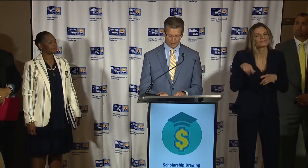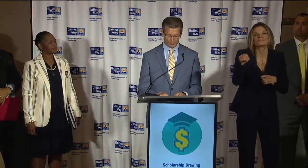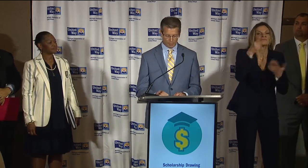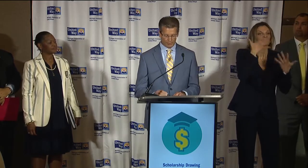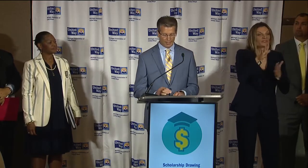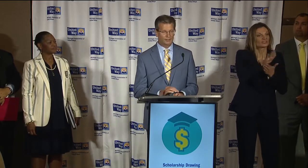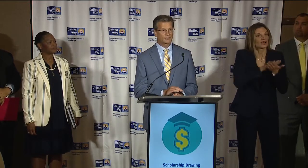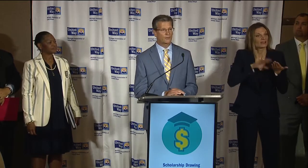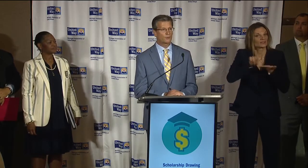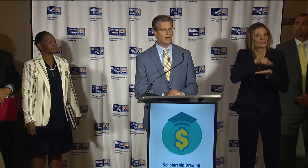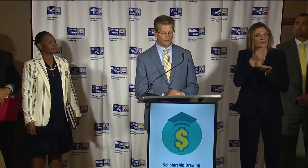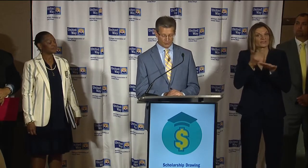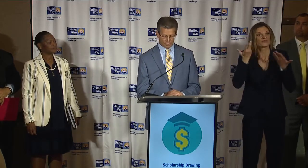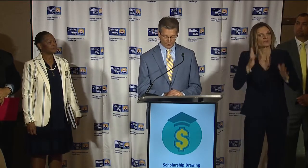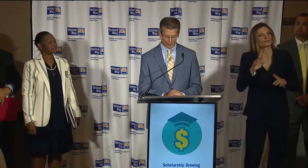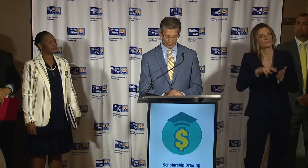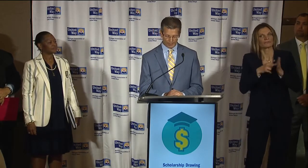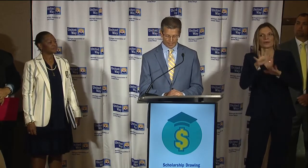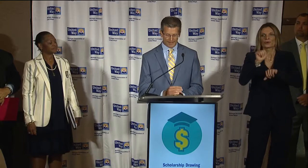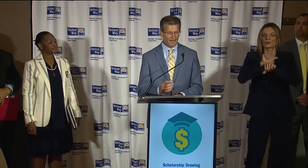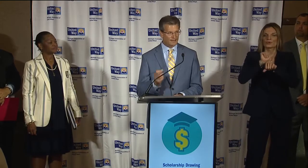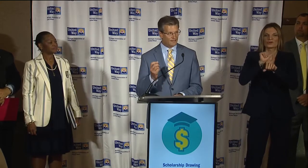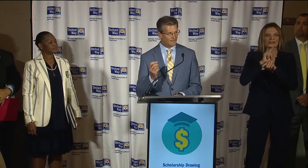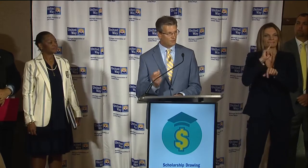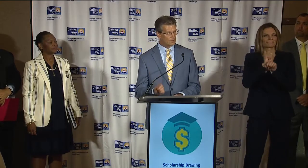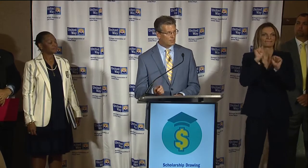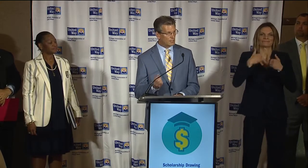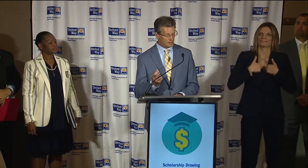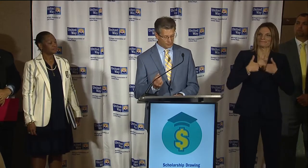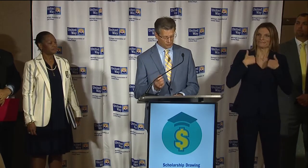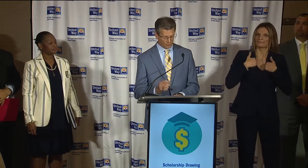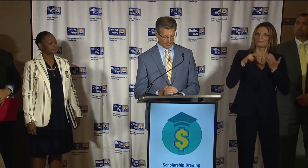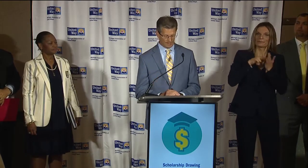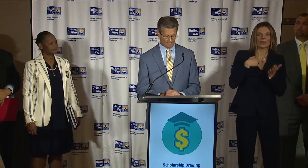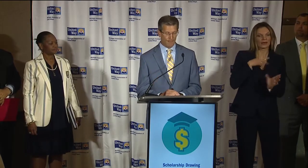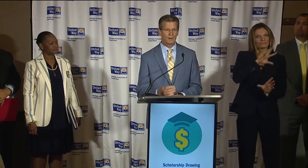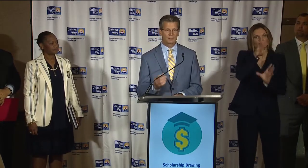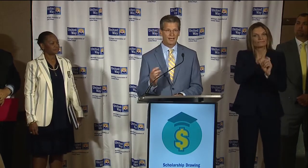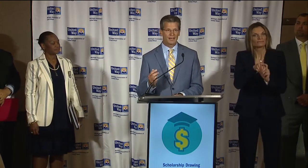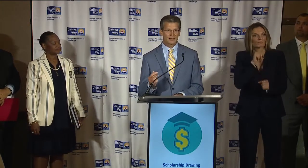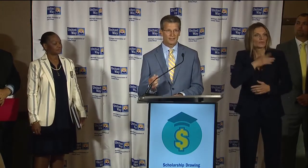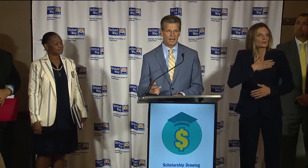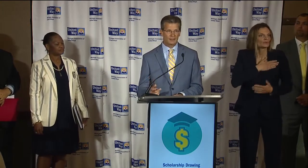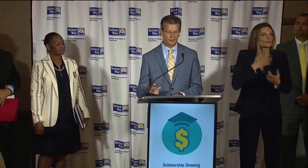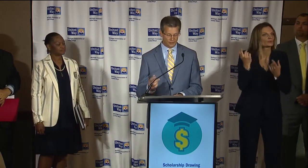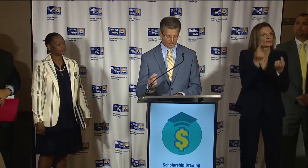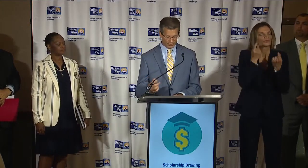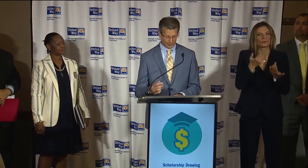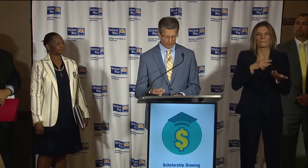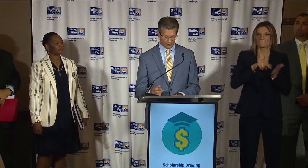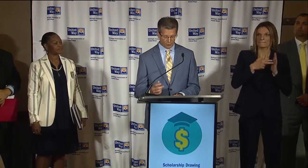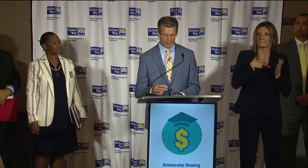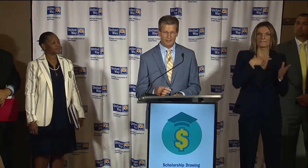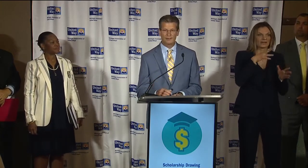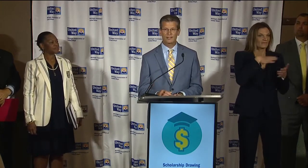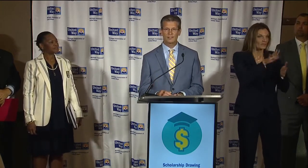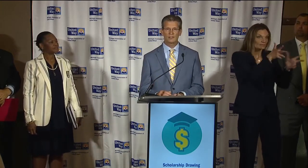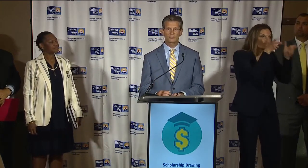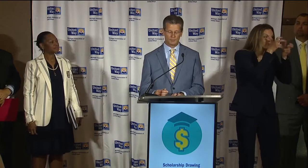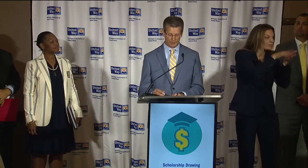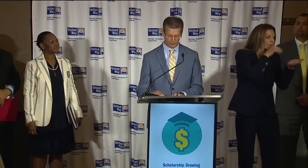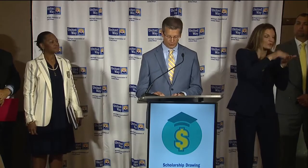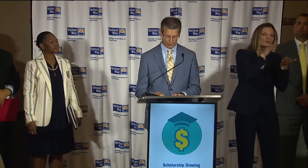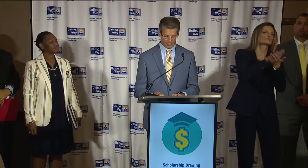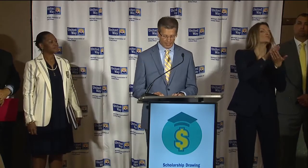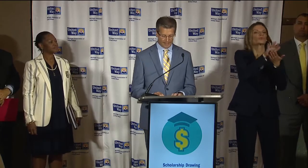are much more likely to thrive in careers that they fully enjoy, applying knowledge, skills, and creativity